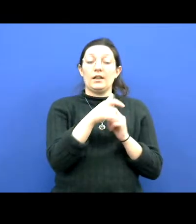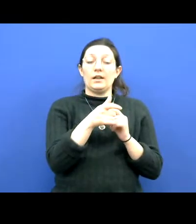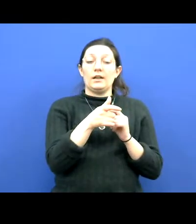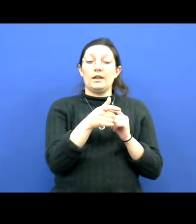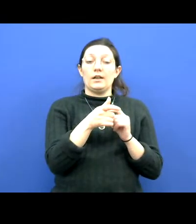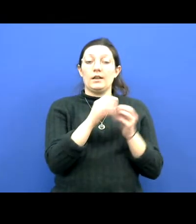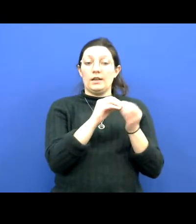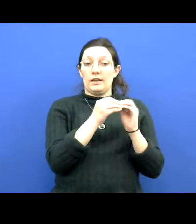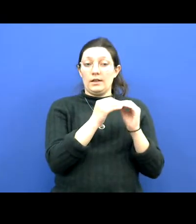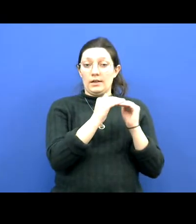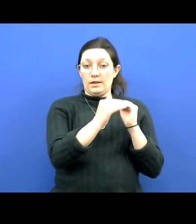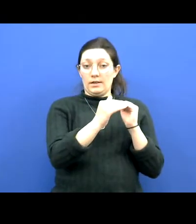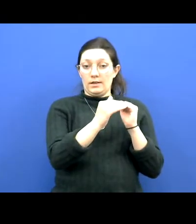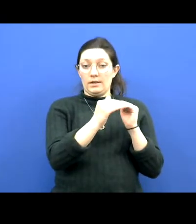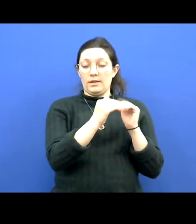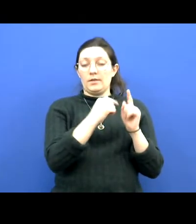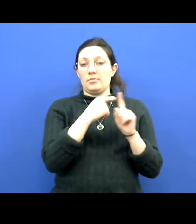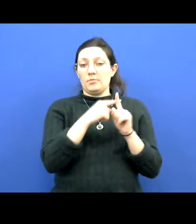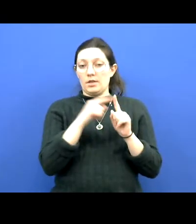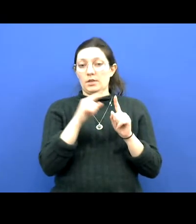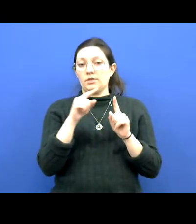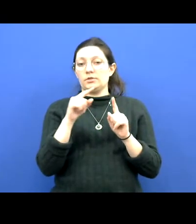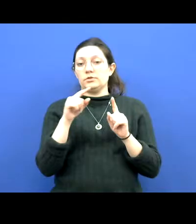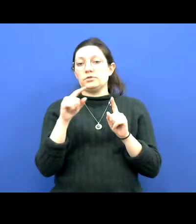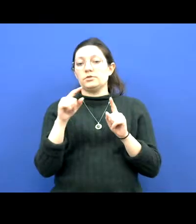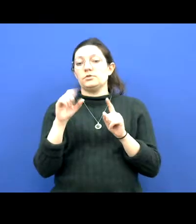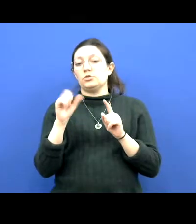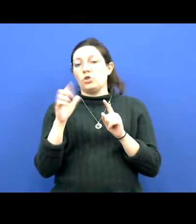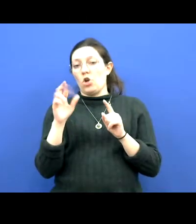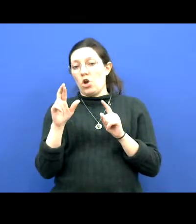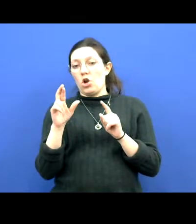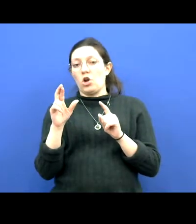resolutions. So any questions, comments?